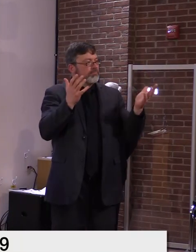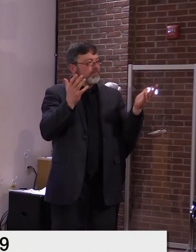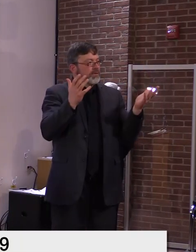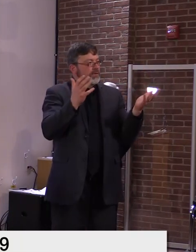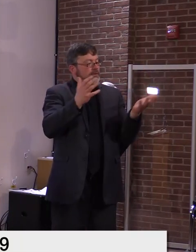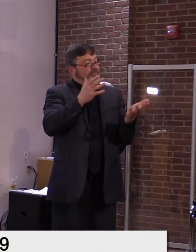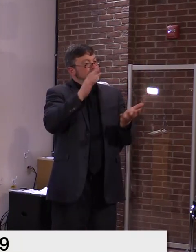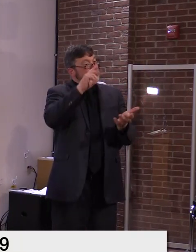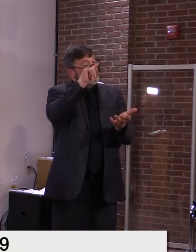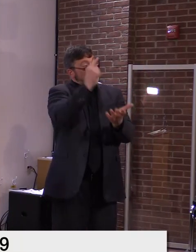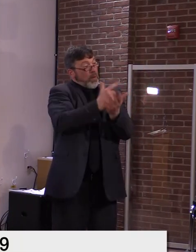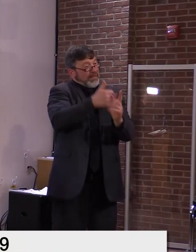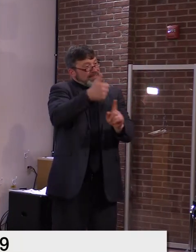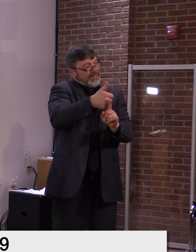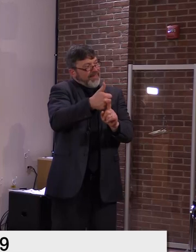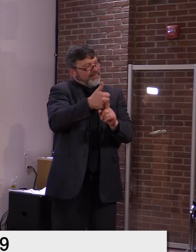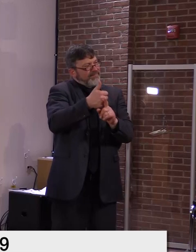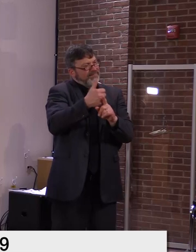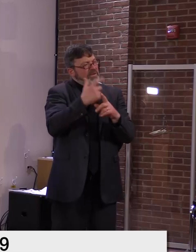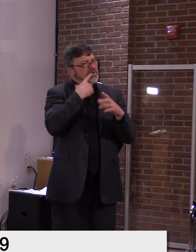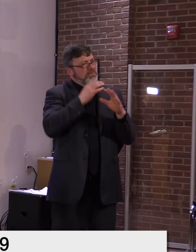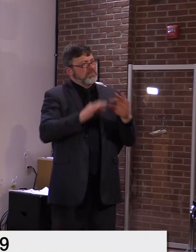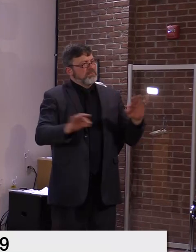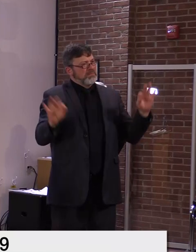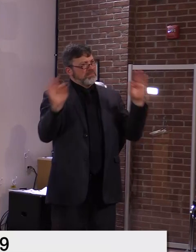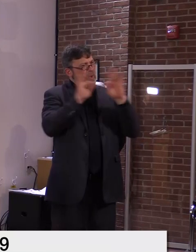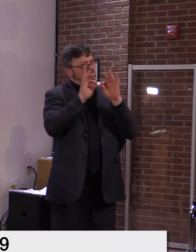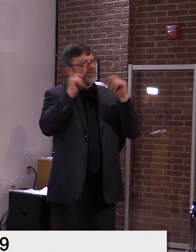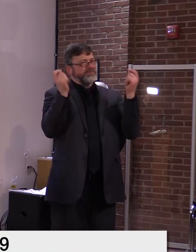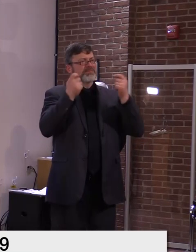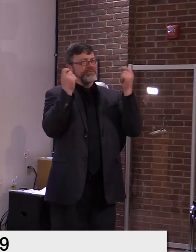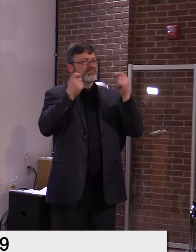of our kids and our students.